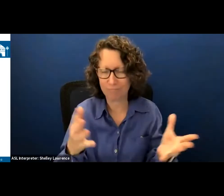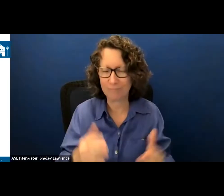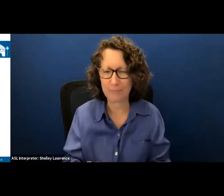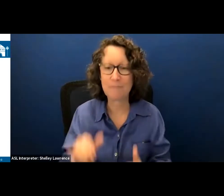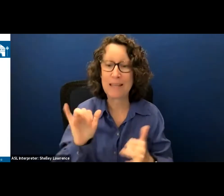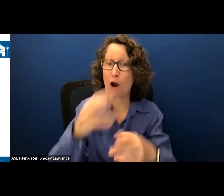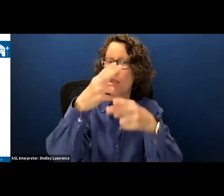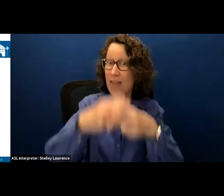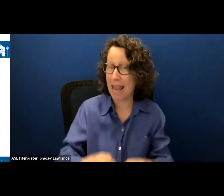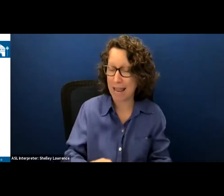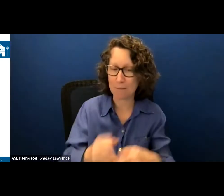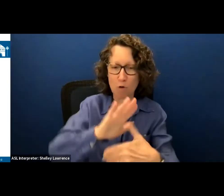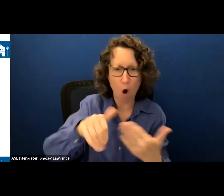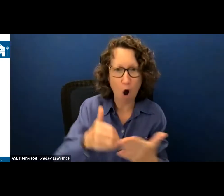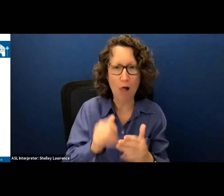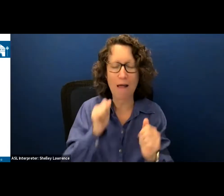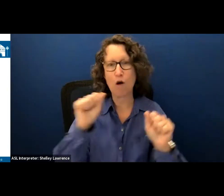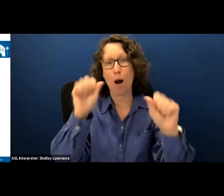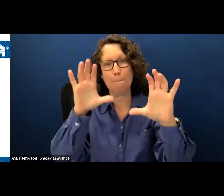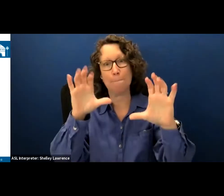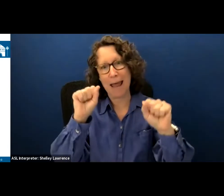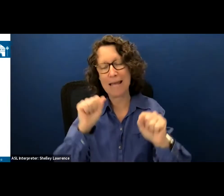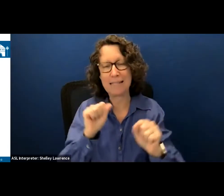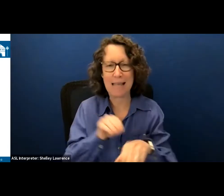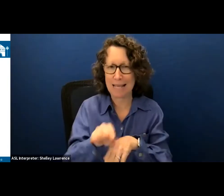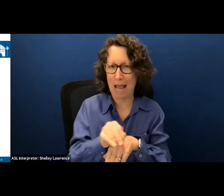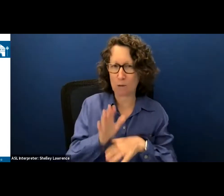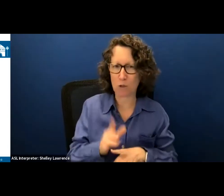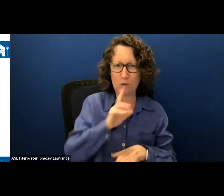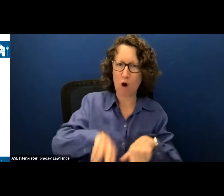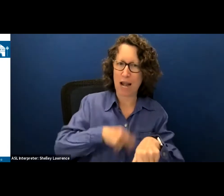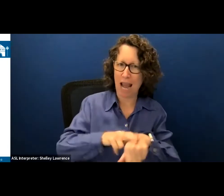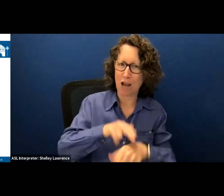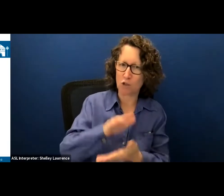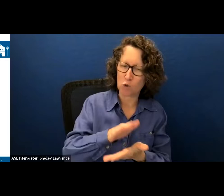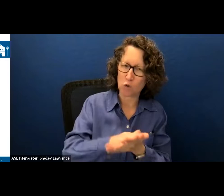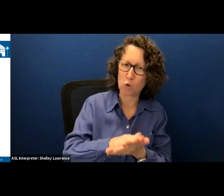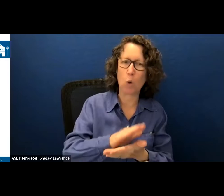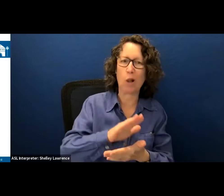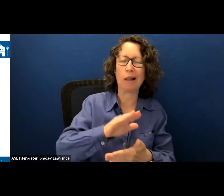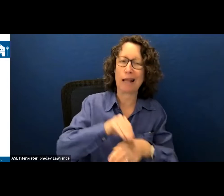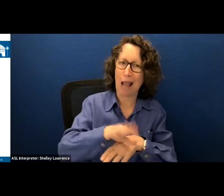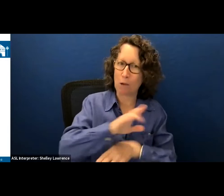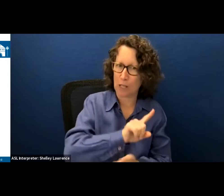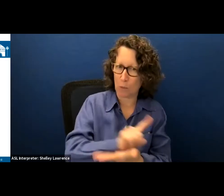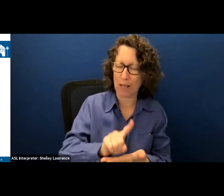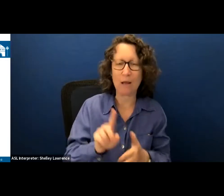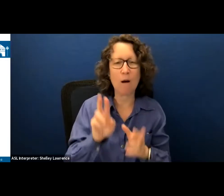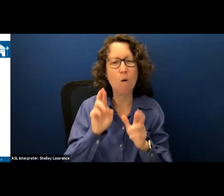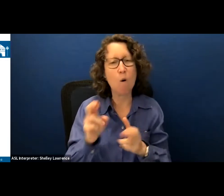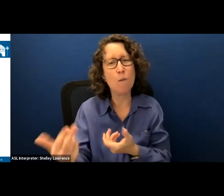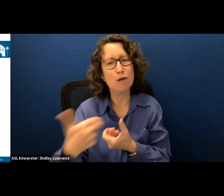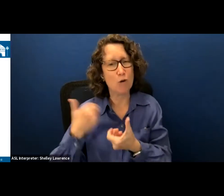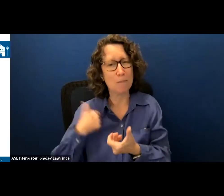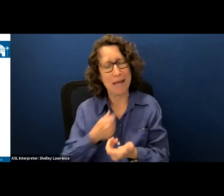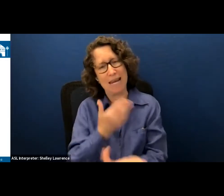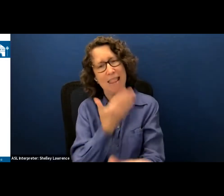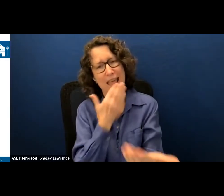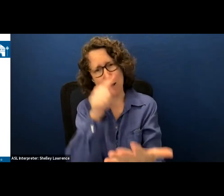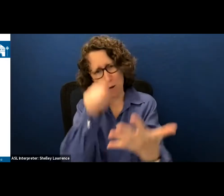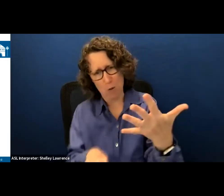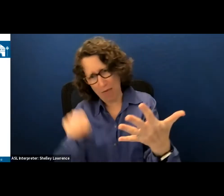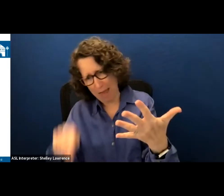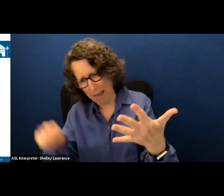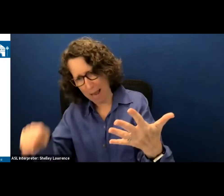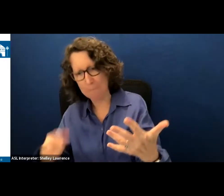are the names of all our amazing counselors for National School Counseling Week, and I hope you'll all join me in thanking them. I know for